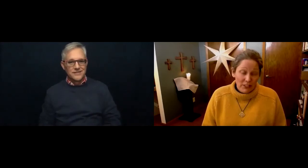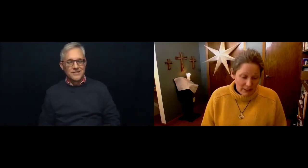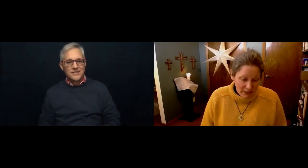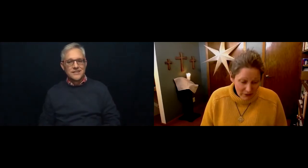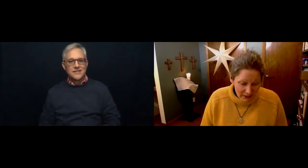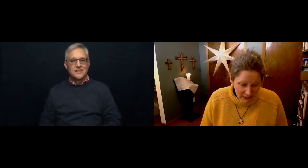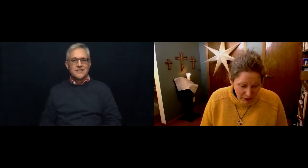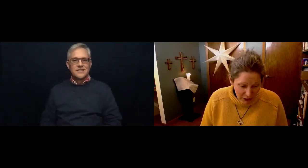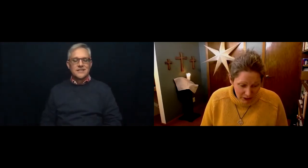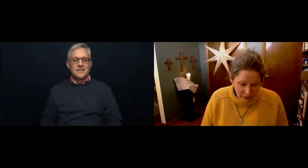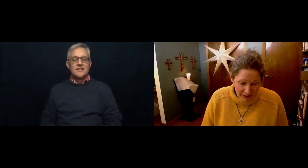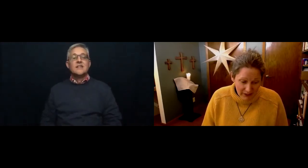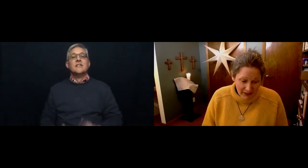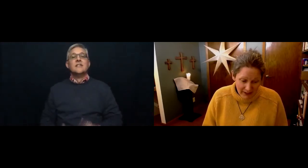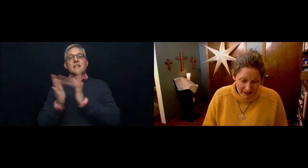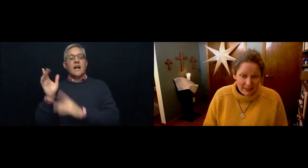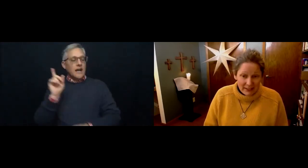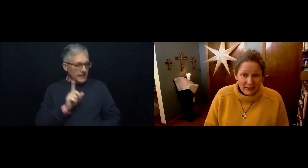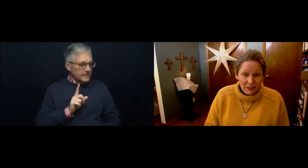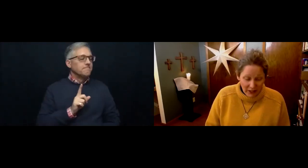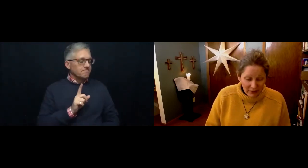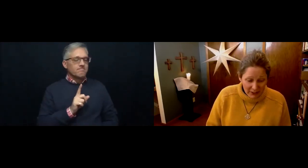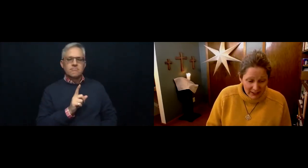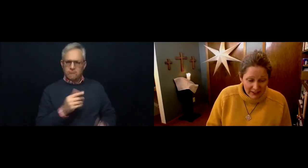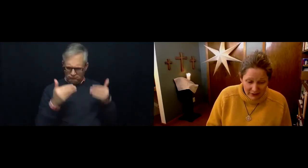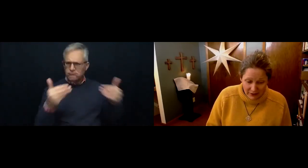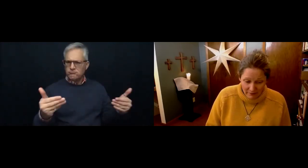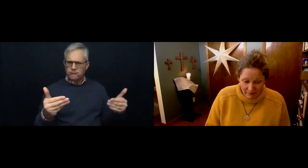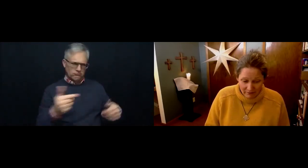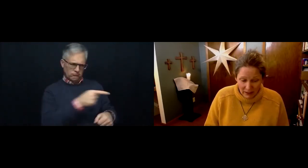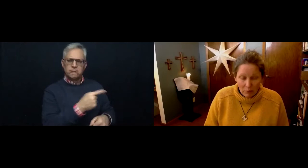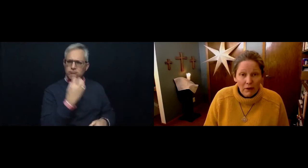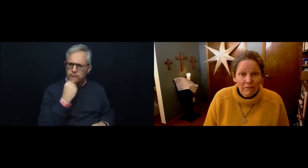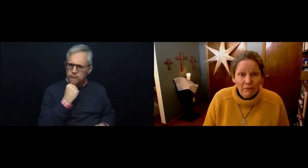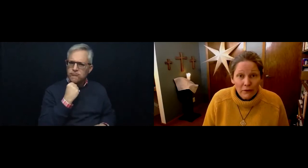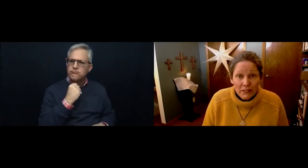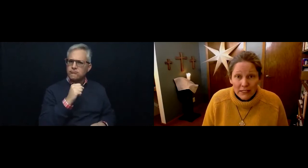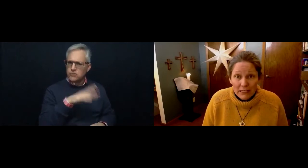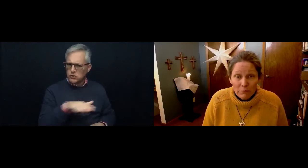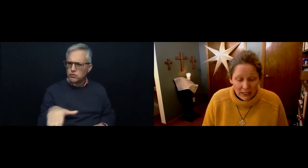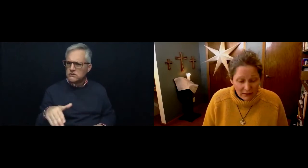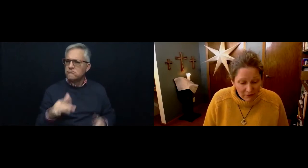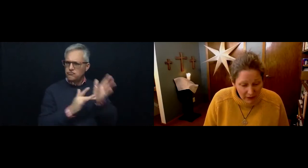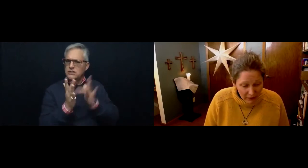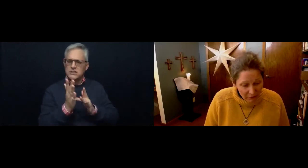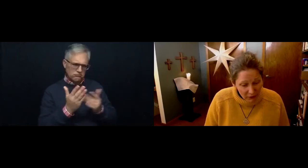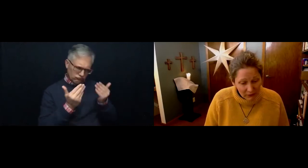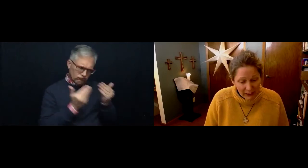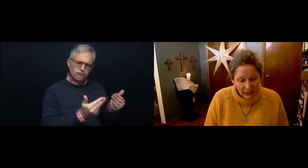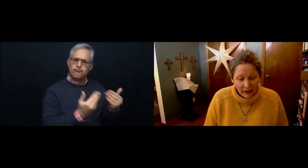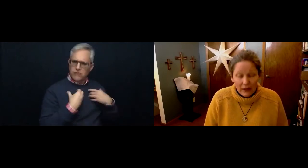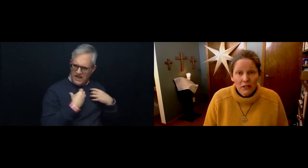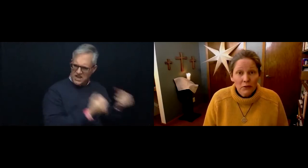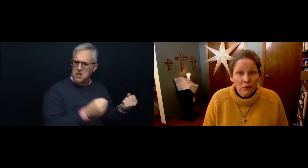Now, Jesus heals this precious one, this sick child. Jesus heals him. But first, he speaks very